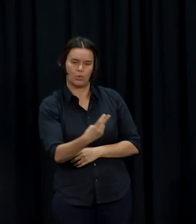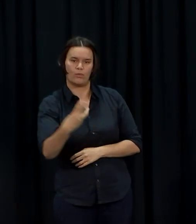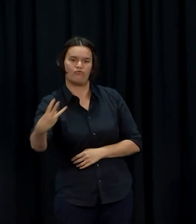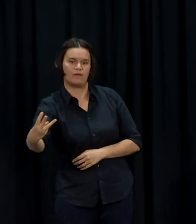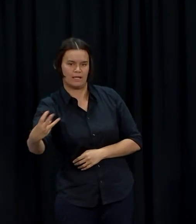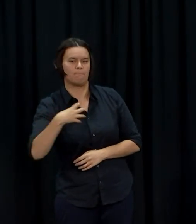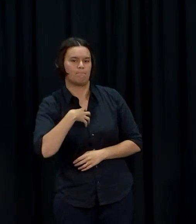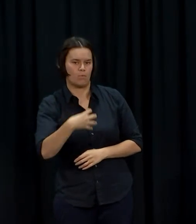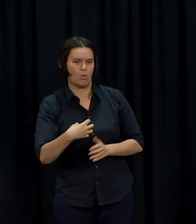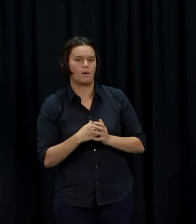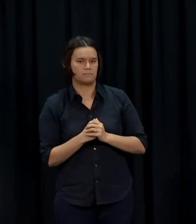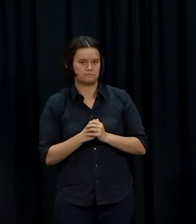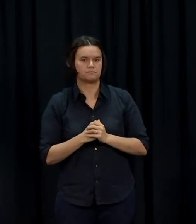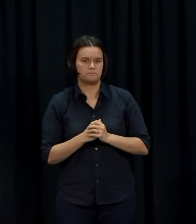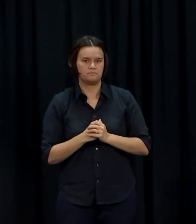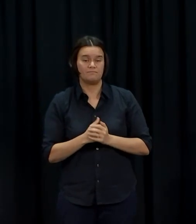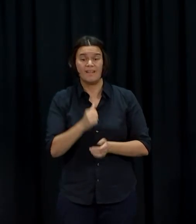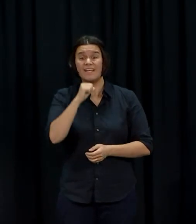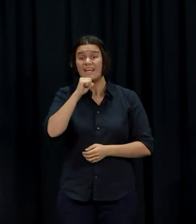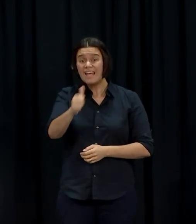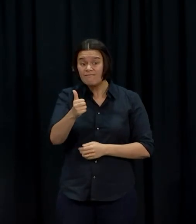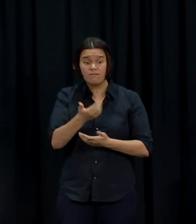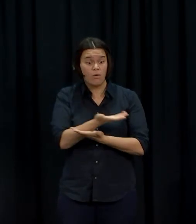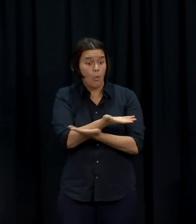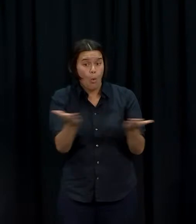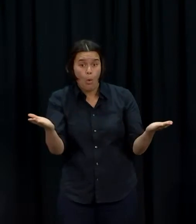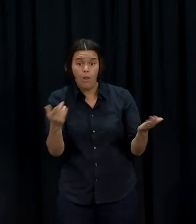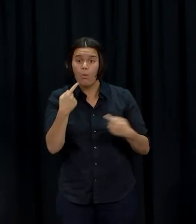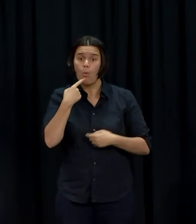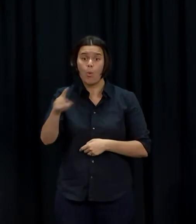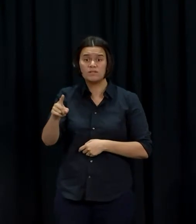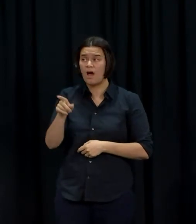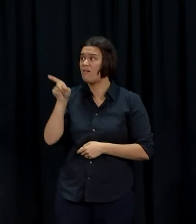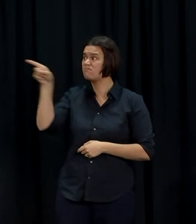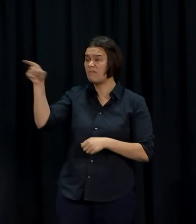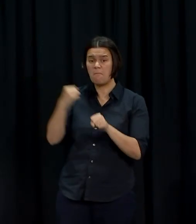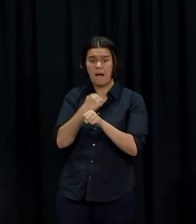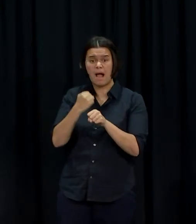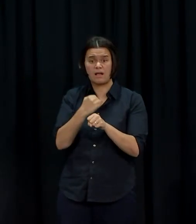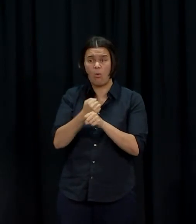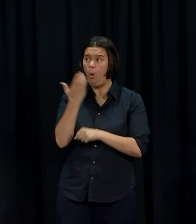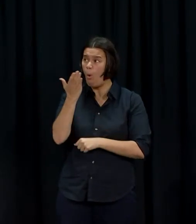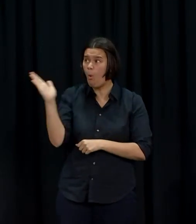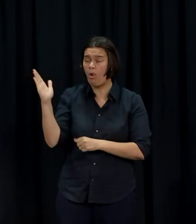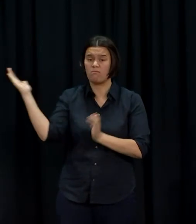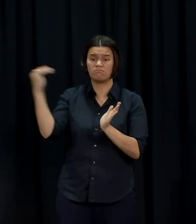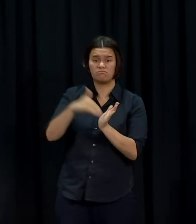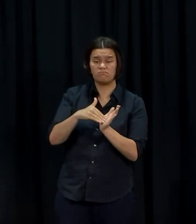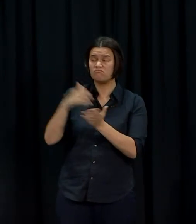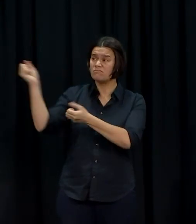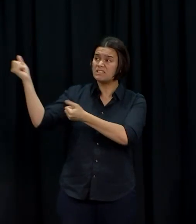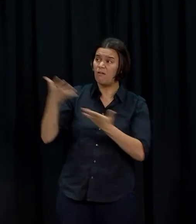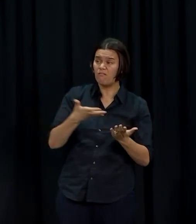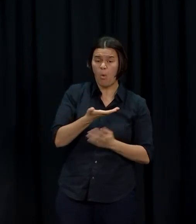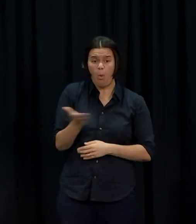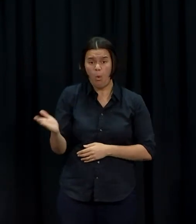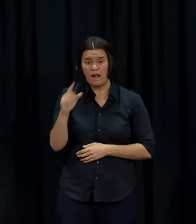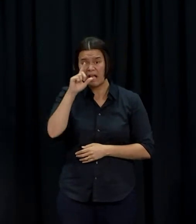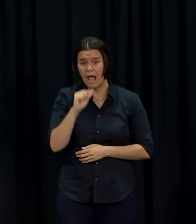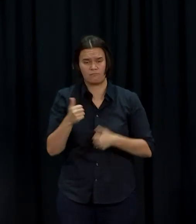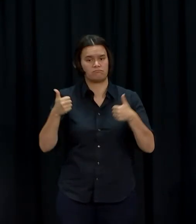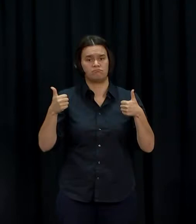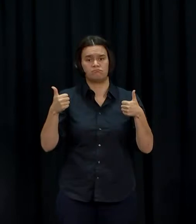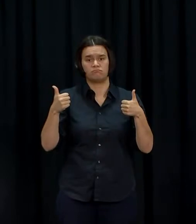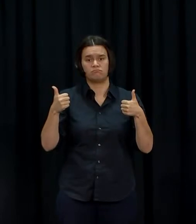interim measure. If indeed all our orders can be fulfilled as we continue to work with those businesses, then we will, and